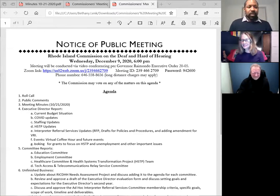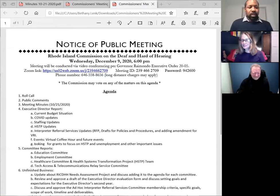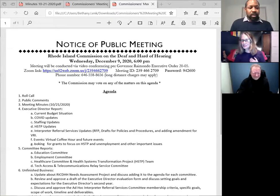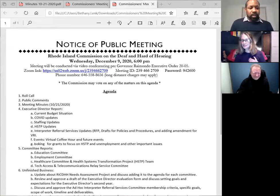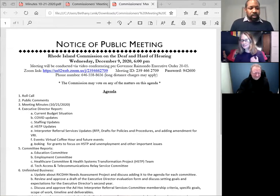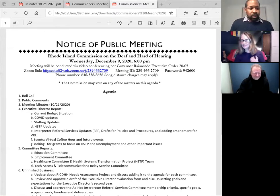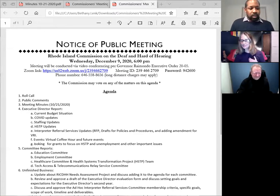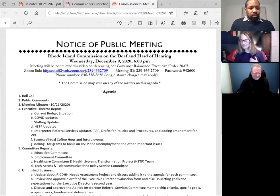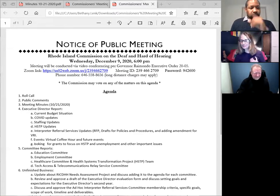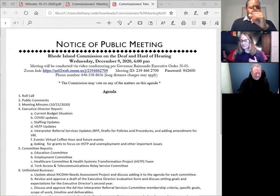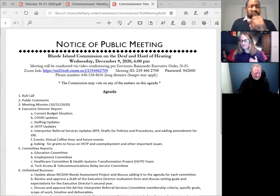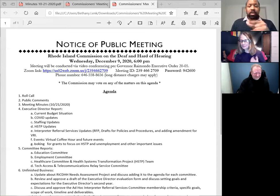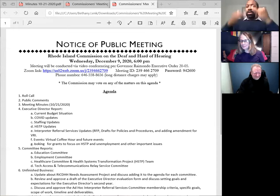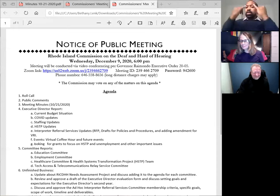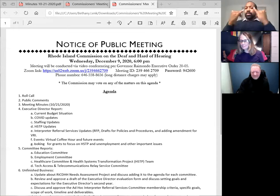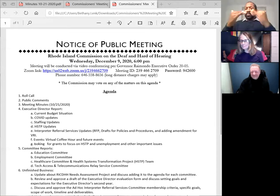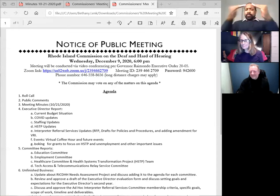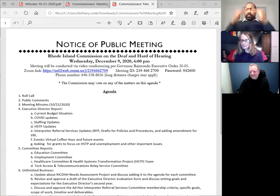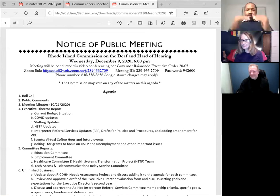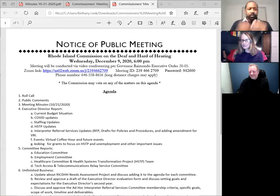Thanks so much, Holly.